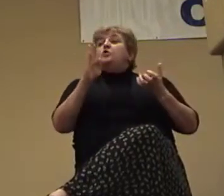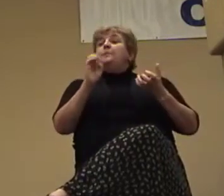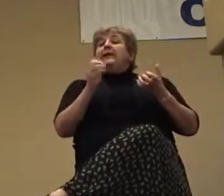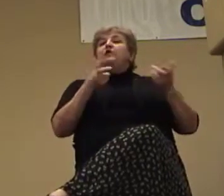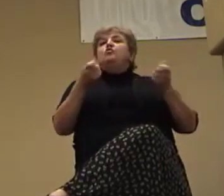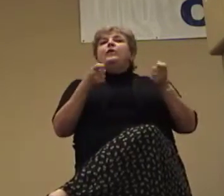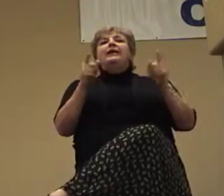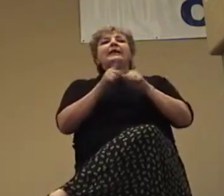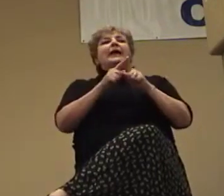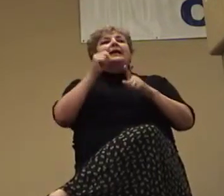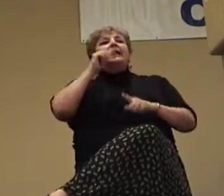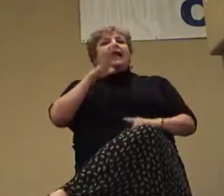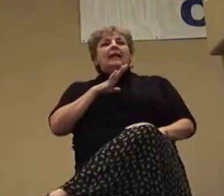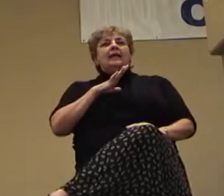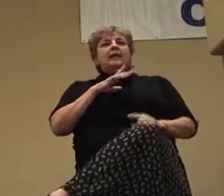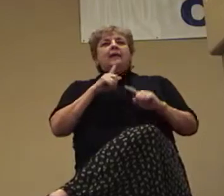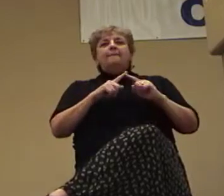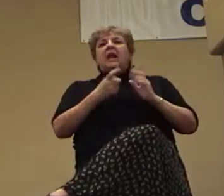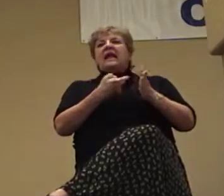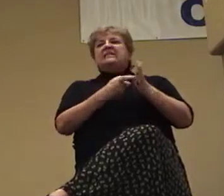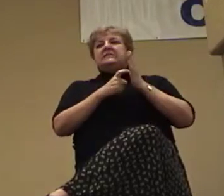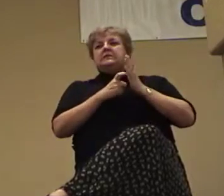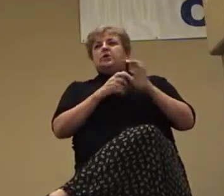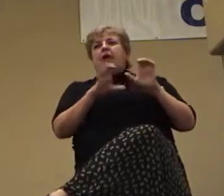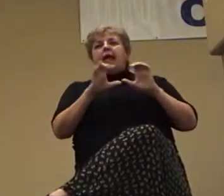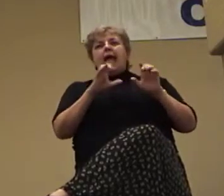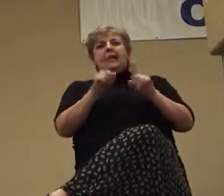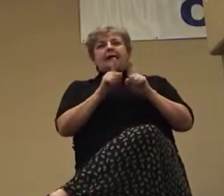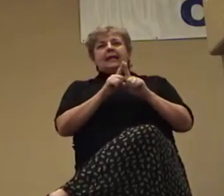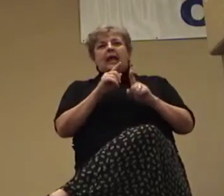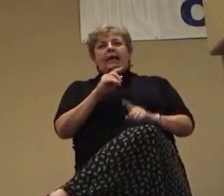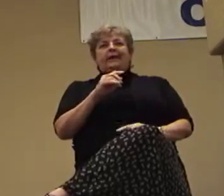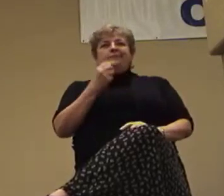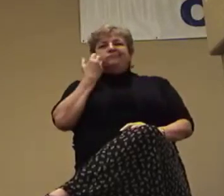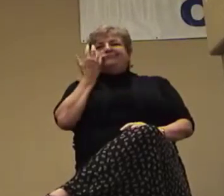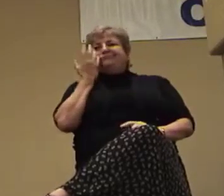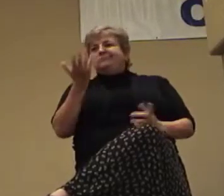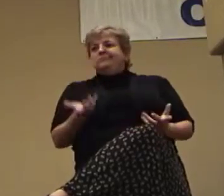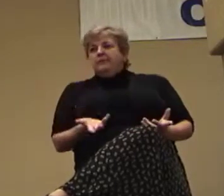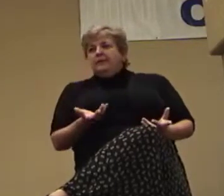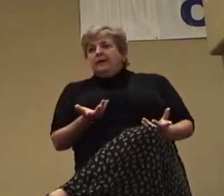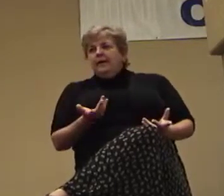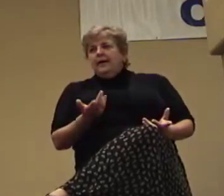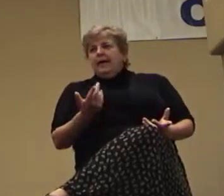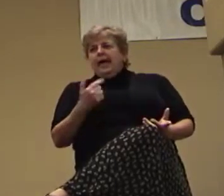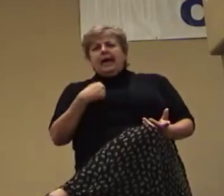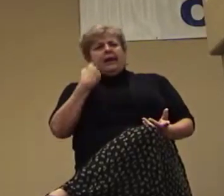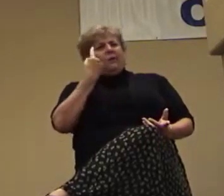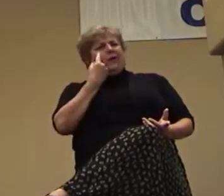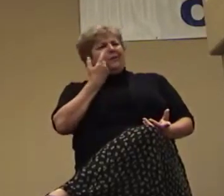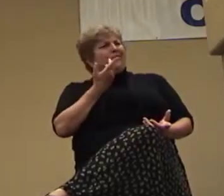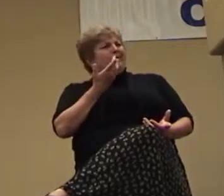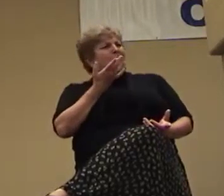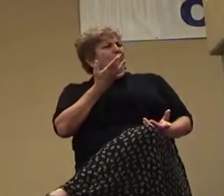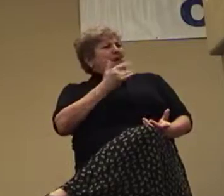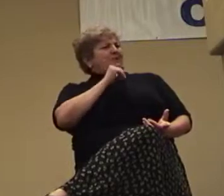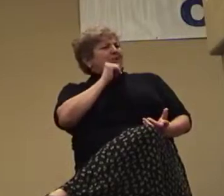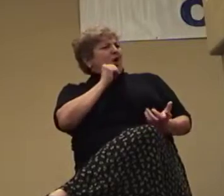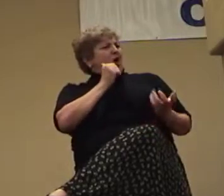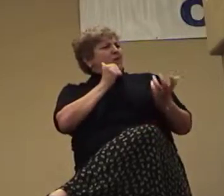acting like a broad. And I wondered why it wasn't working out. You know, when I sat still, I was so broken I